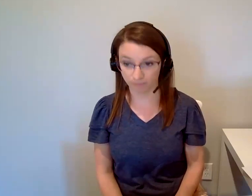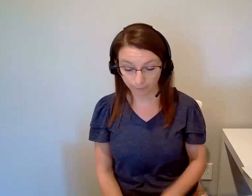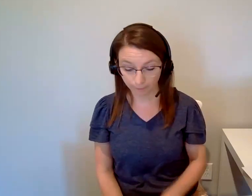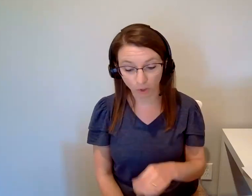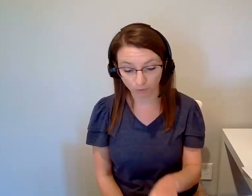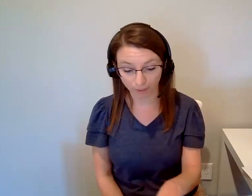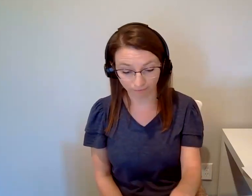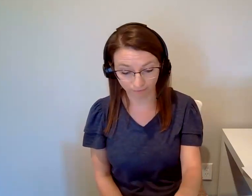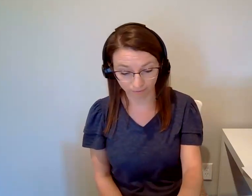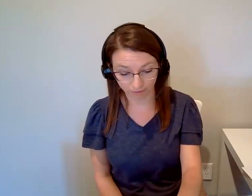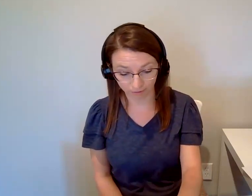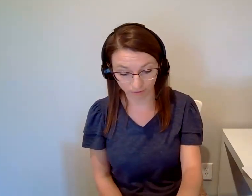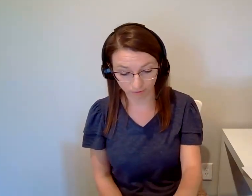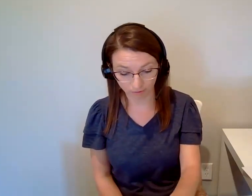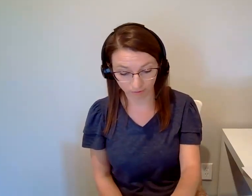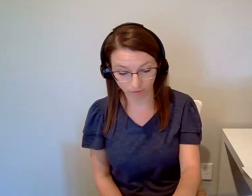yep. Are you deaf?